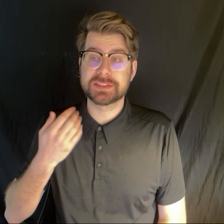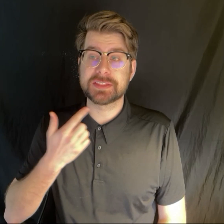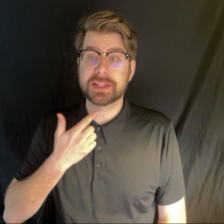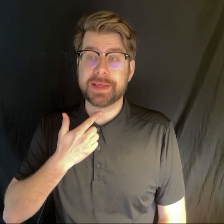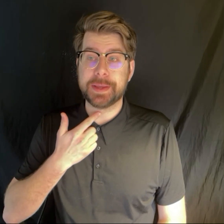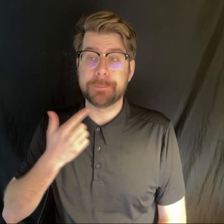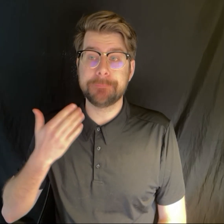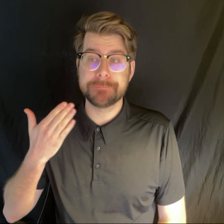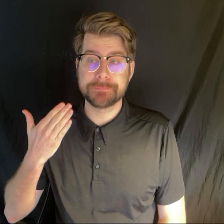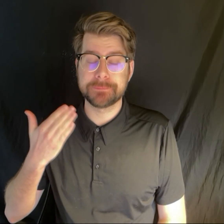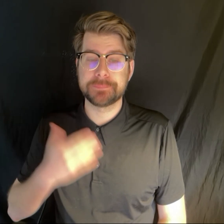slim,